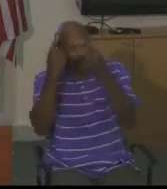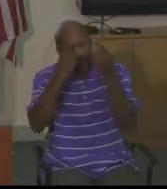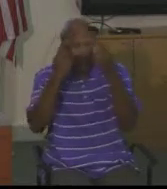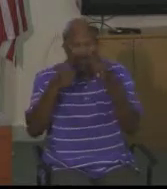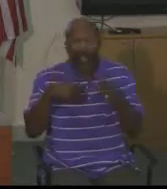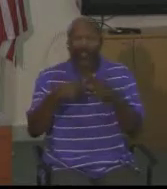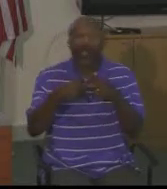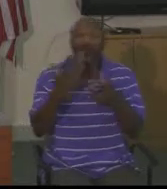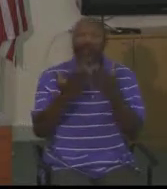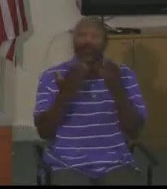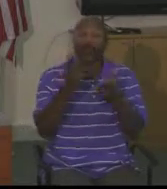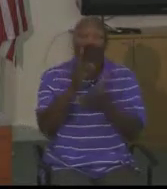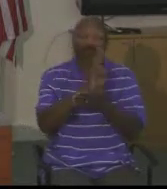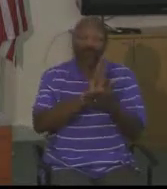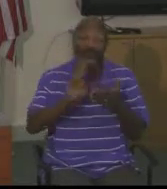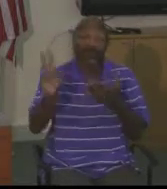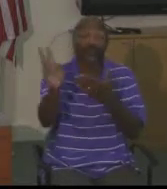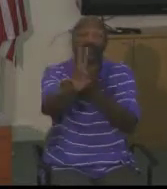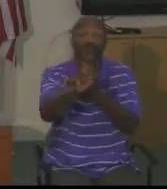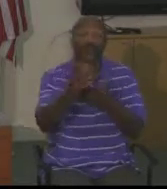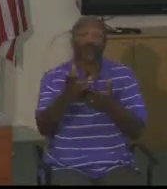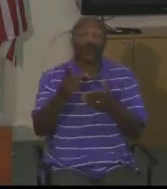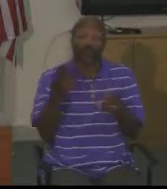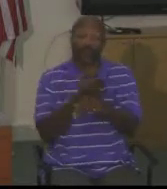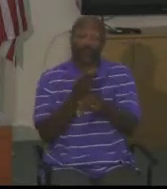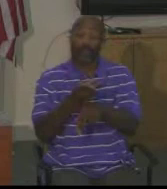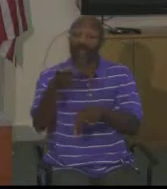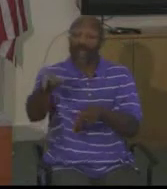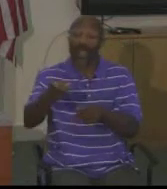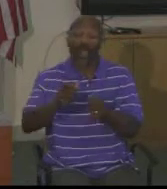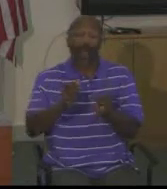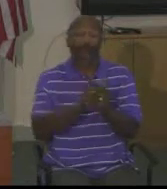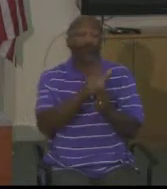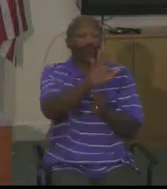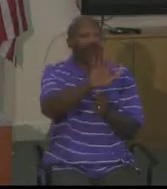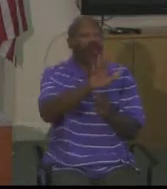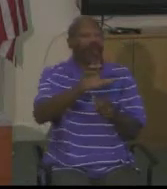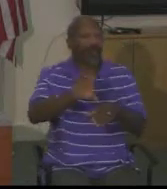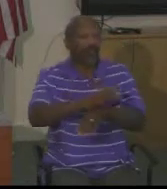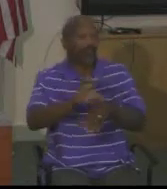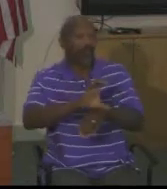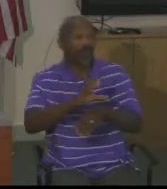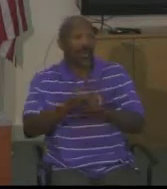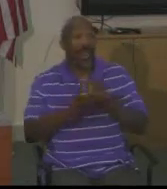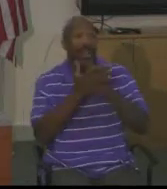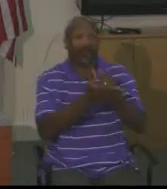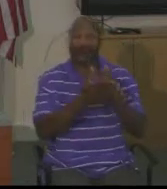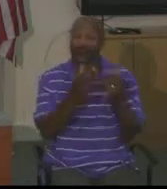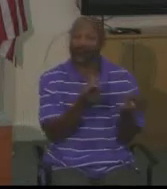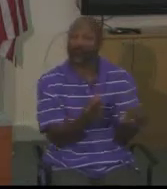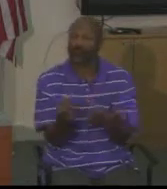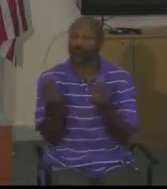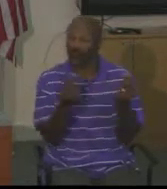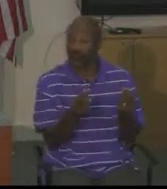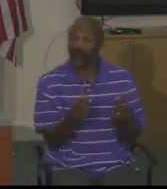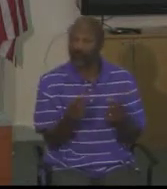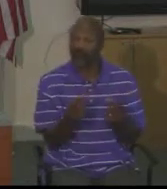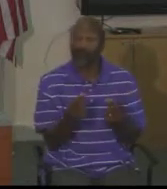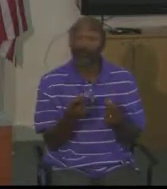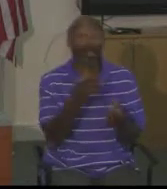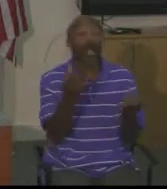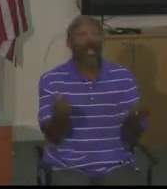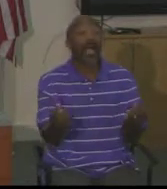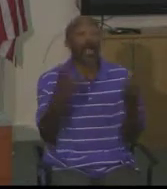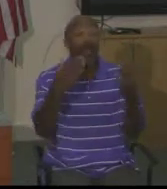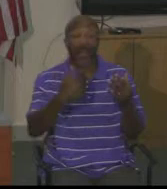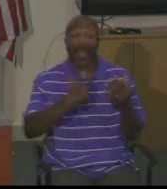maybe 2 or 3 weeks, you're going to start using this material with your own computers. So how many people in the class actually